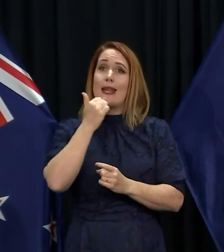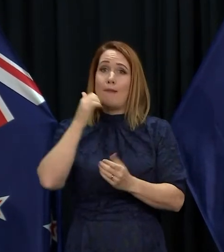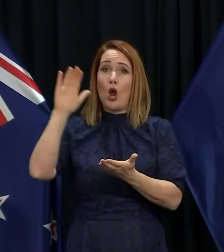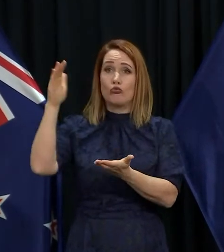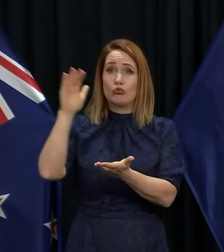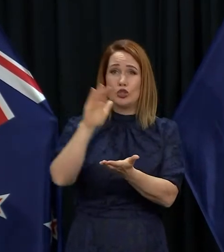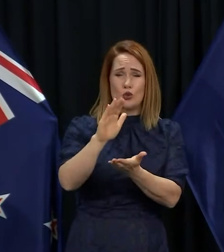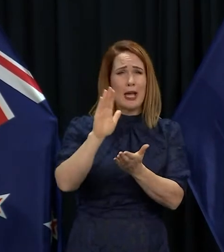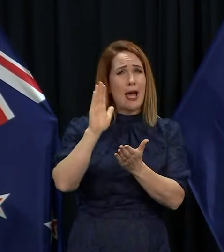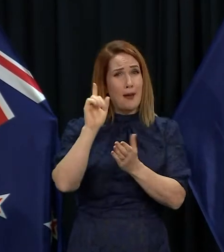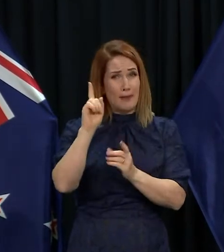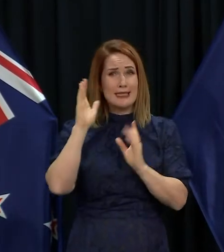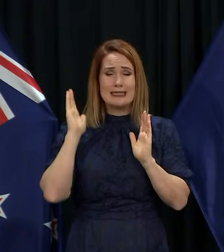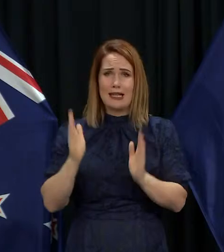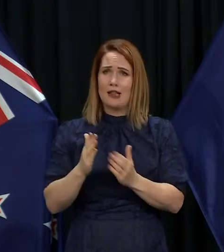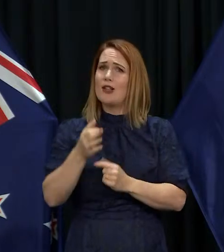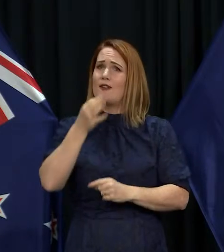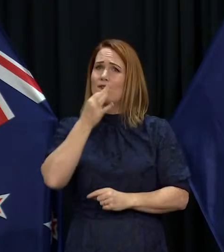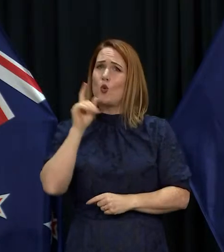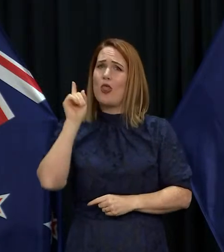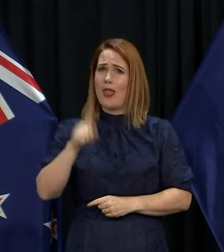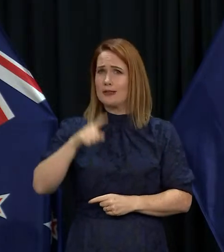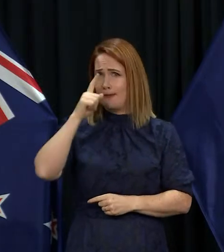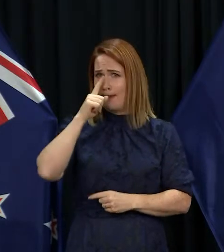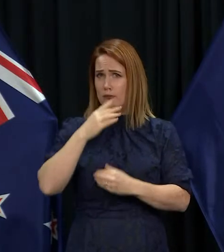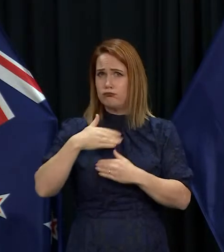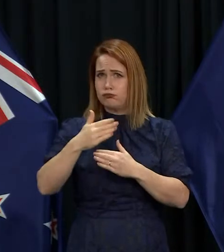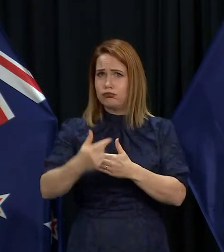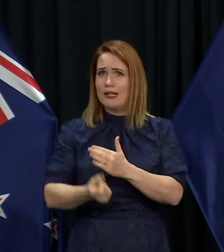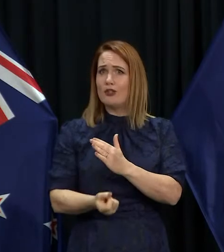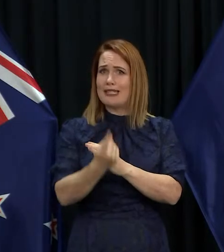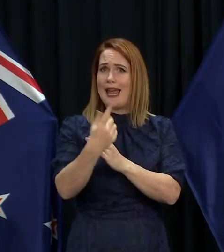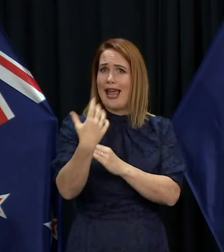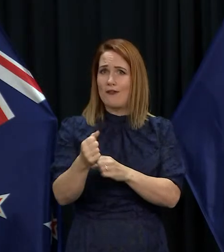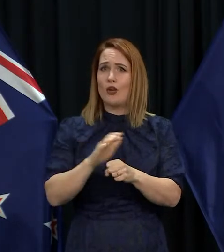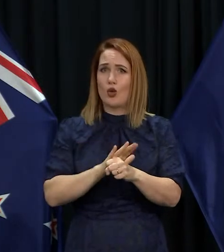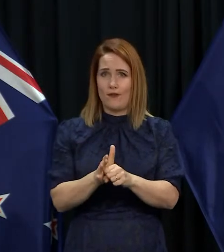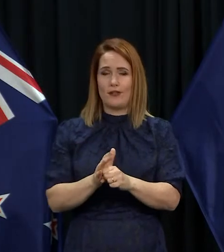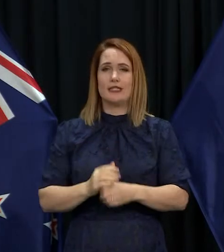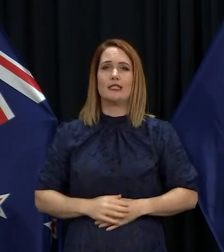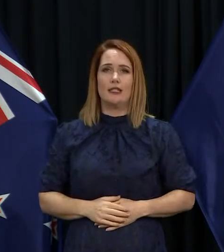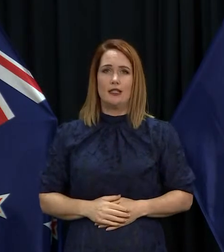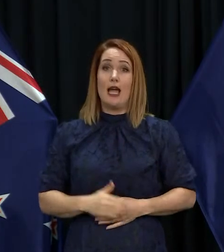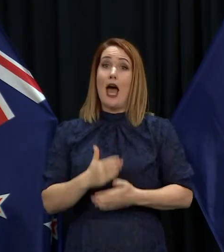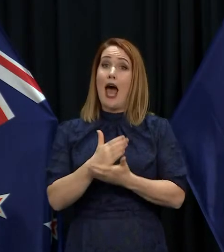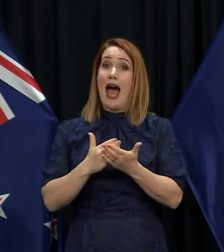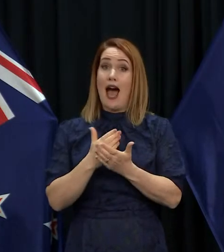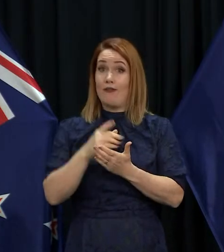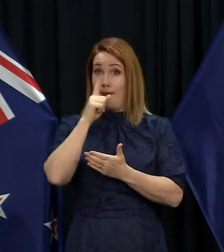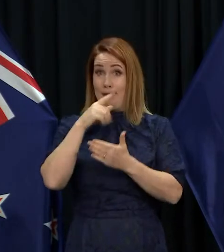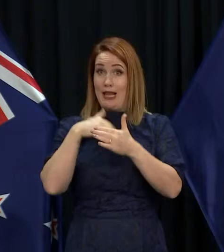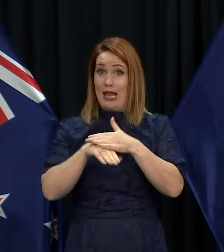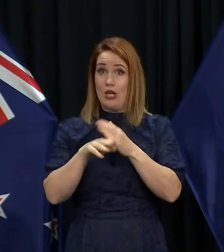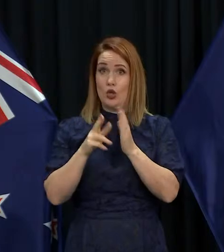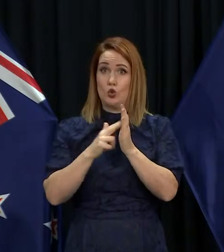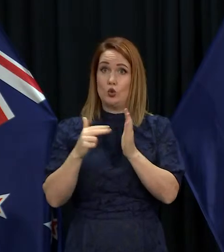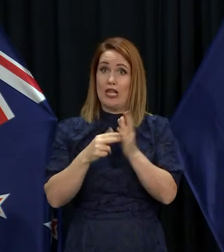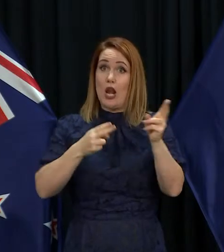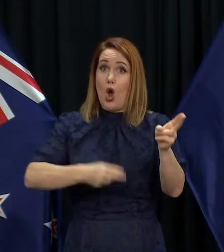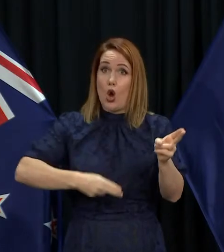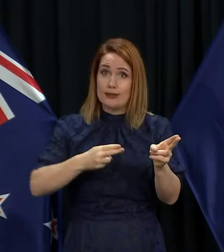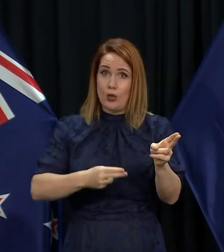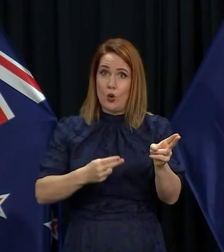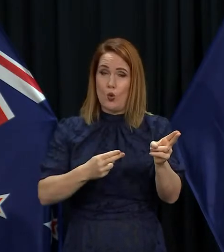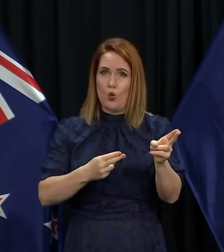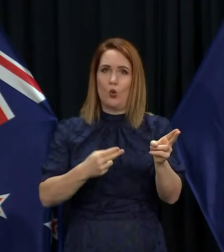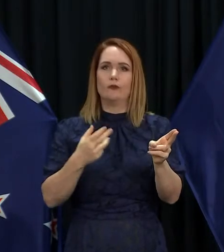several thousand cases a day. Nearly half the national hospital admissions are in Auckland, 351 today